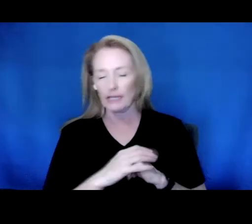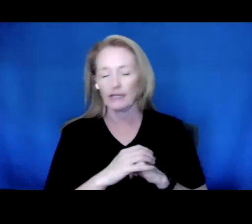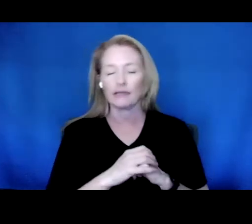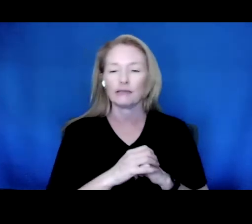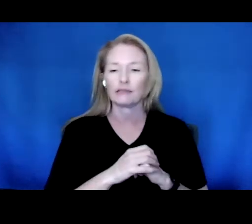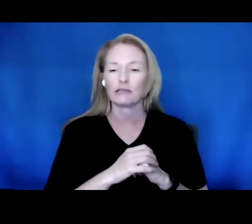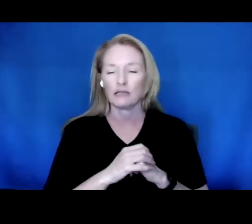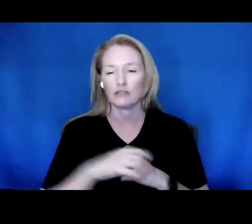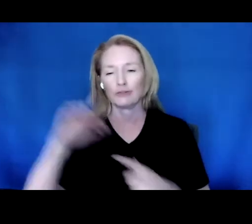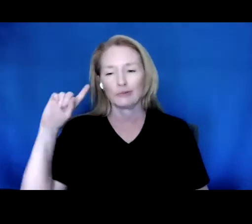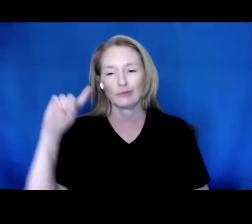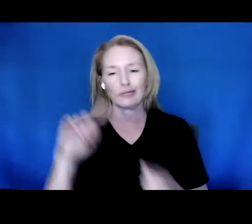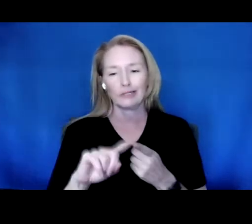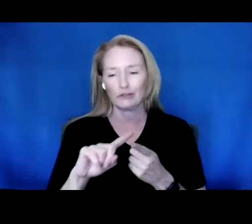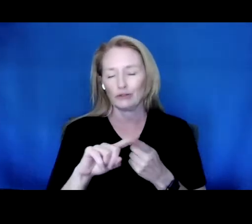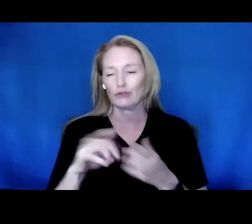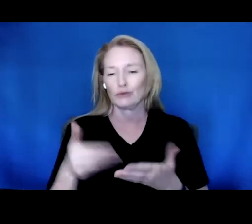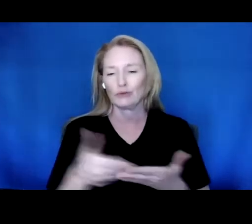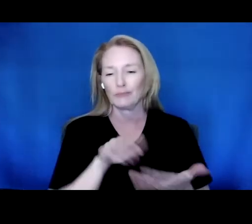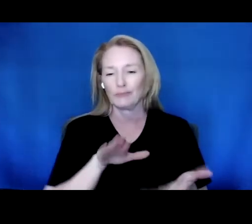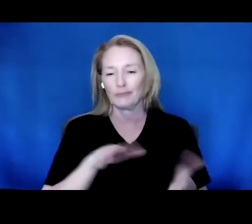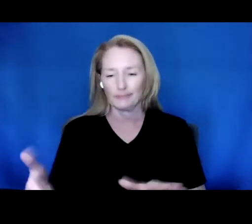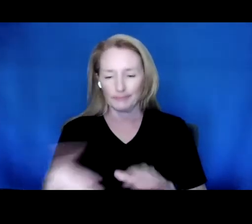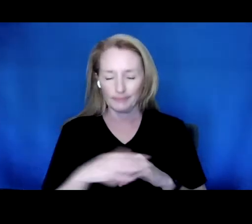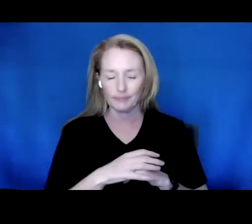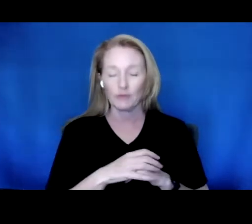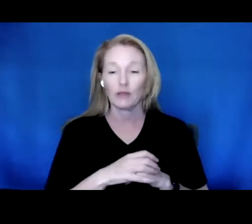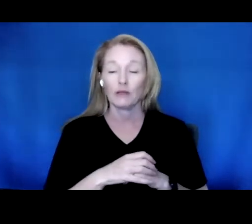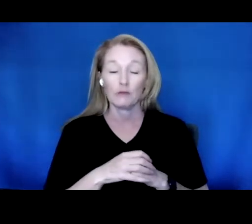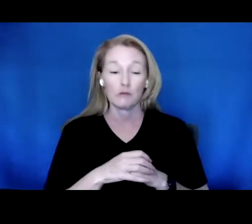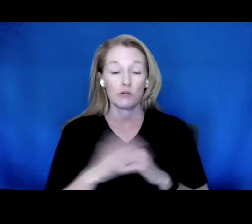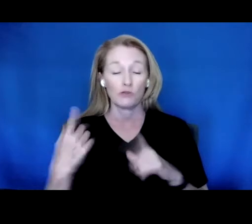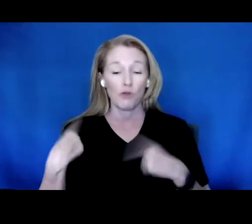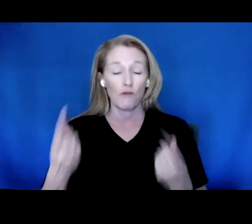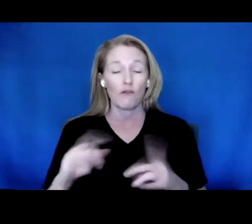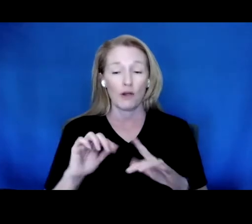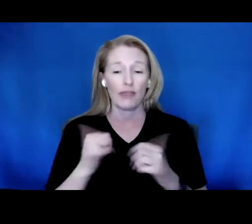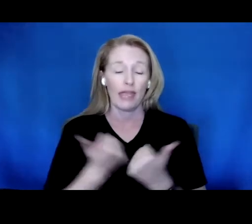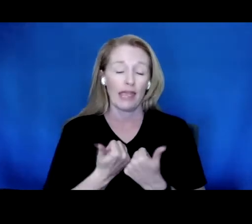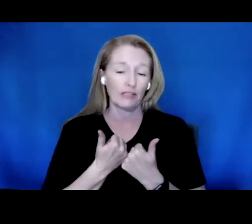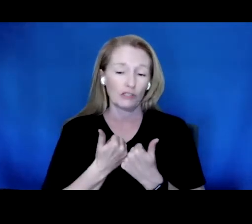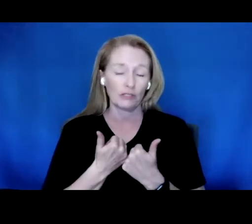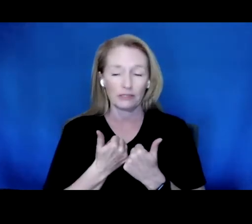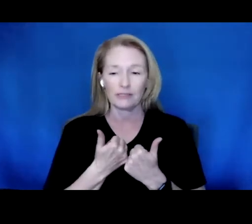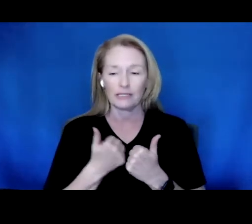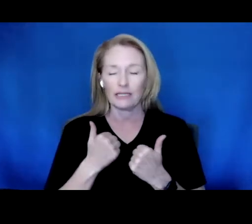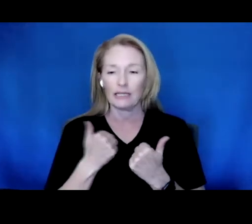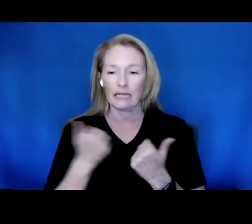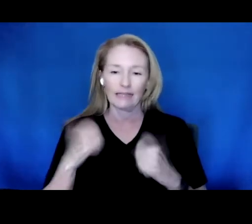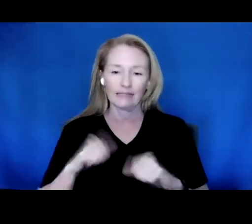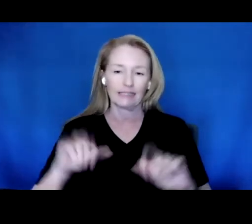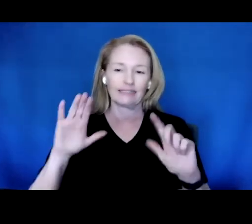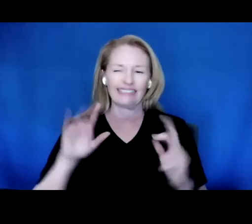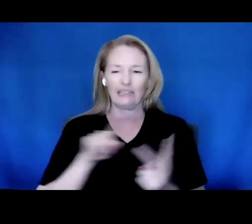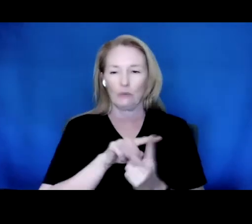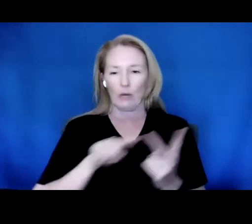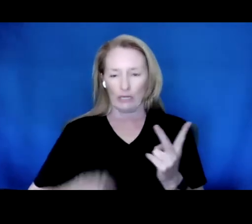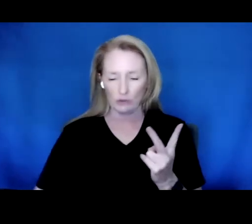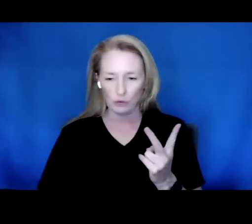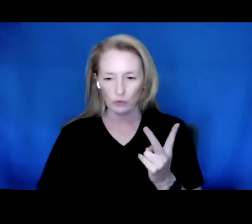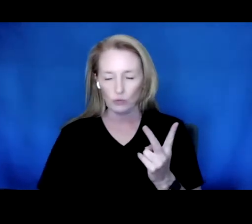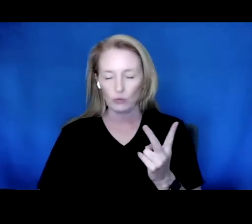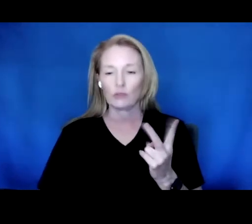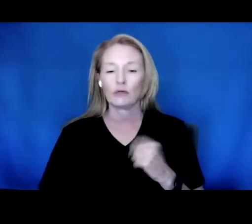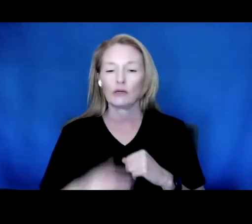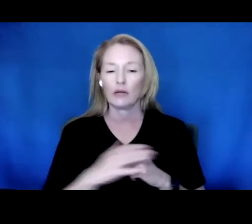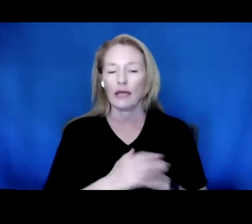infant mortality. And so far, the agency has already completed steps 1 and 2. And I'll briefly cover